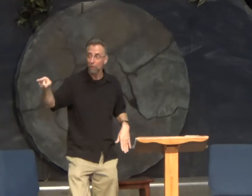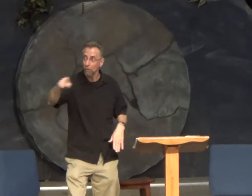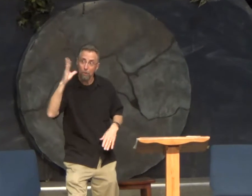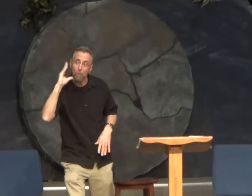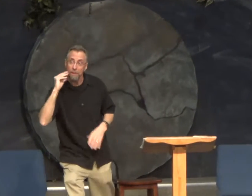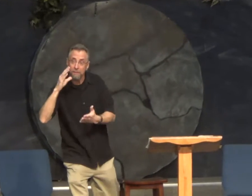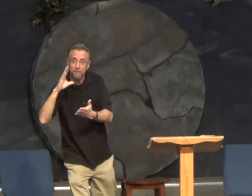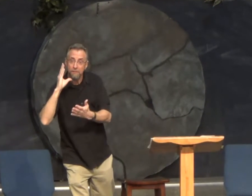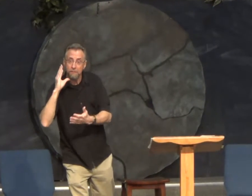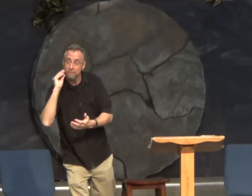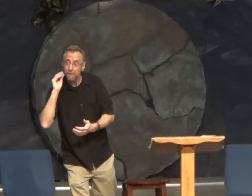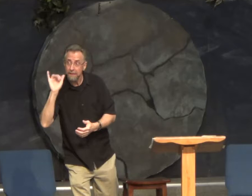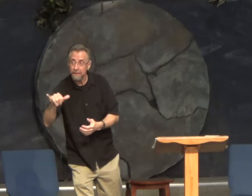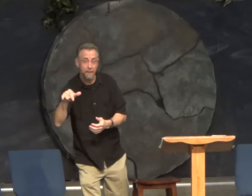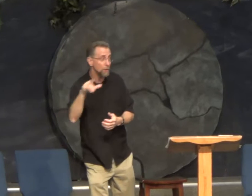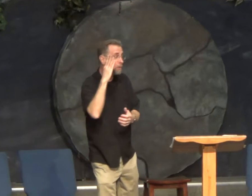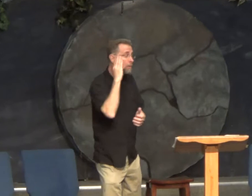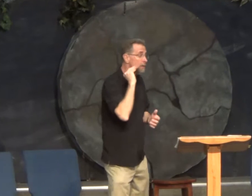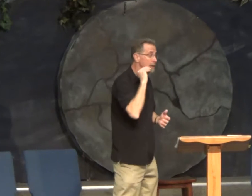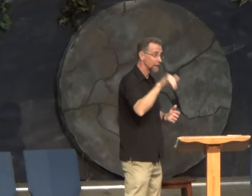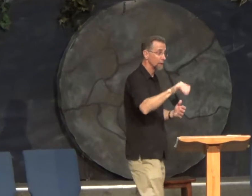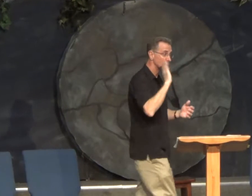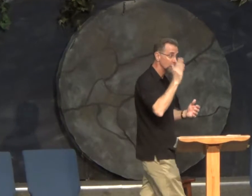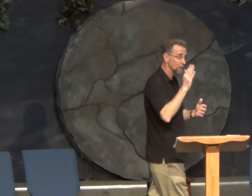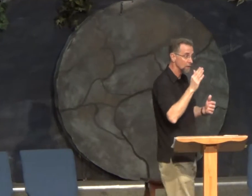Amen. But when you experience that,